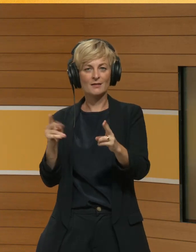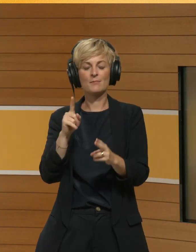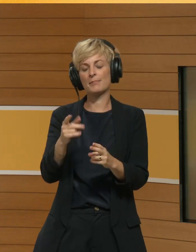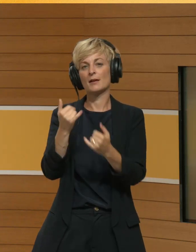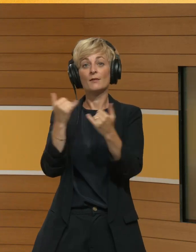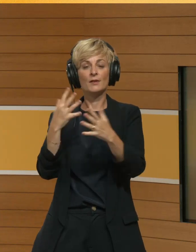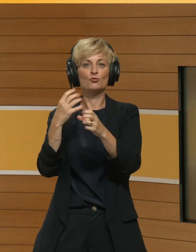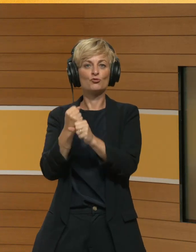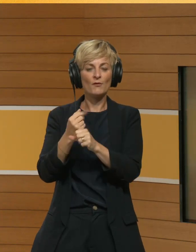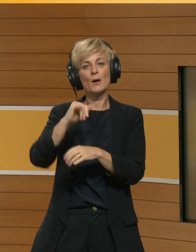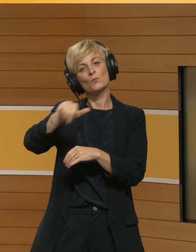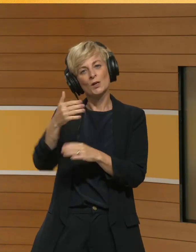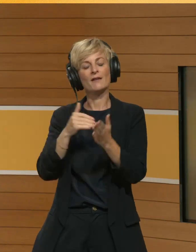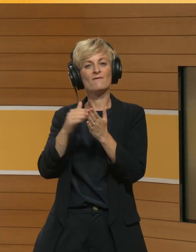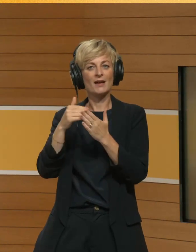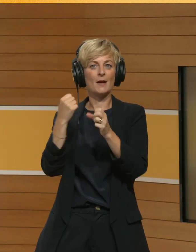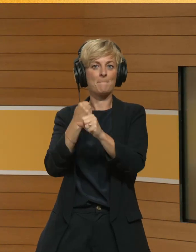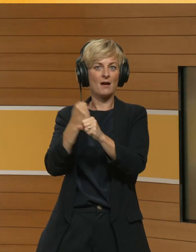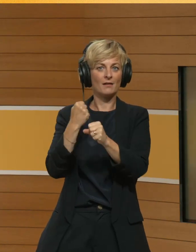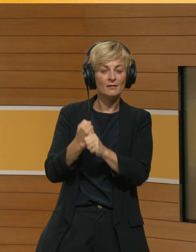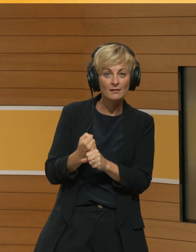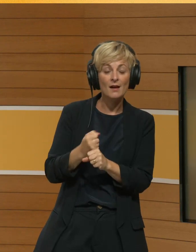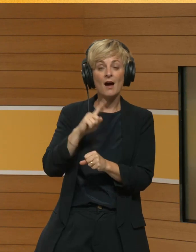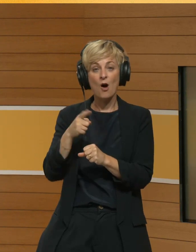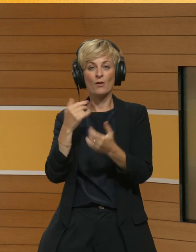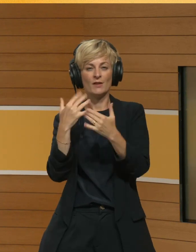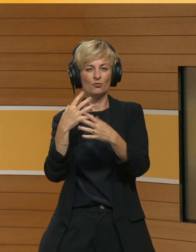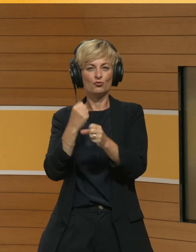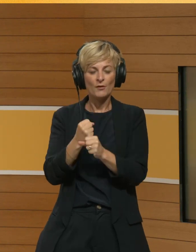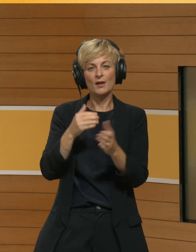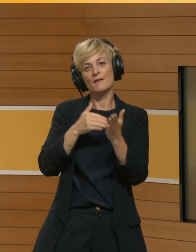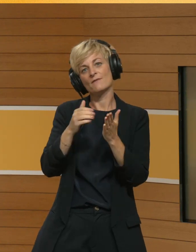focusing on the different activities?